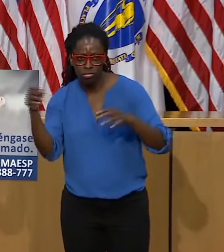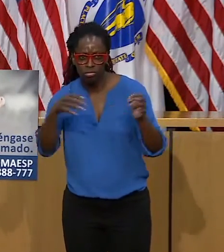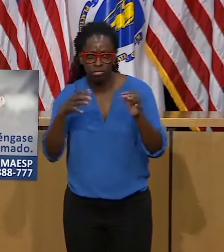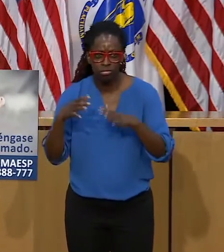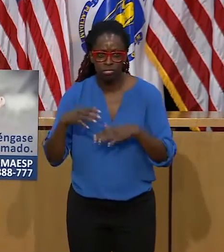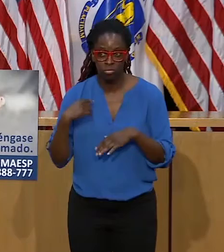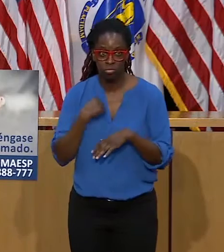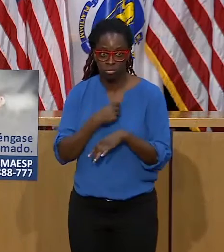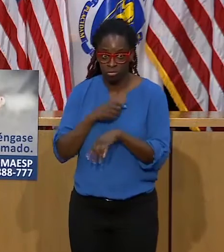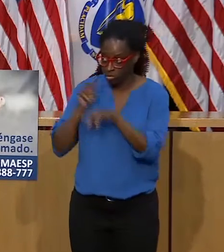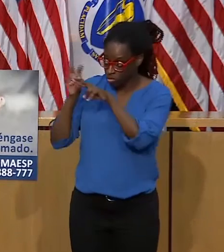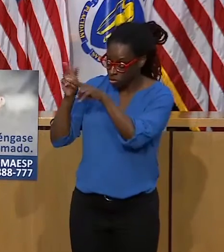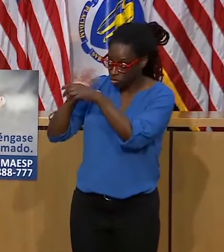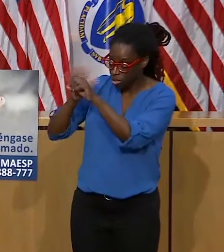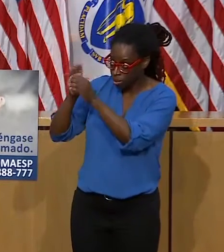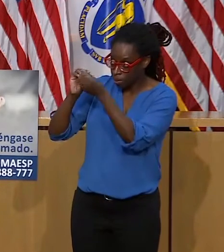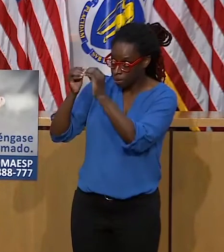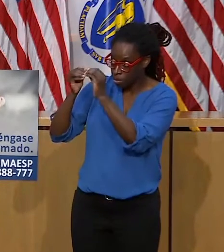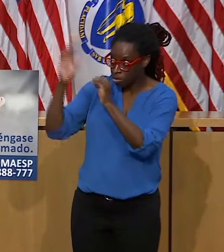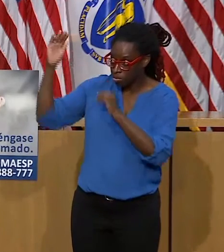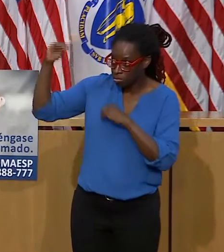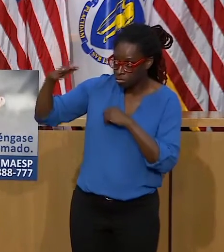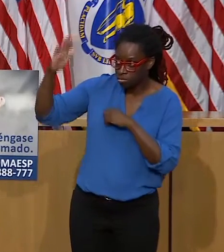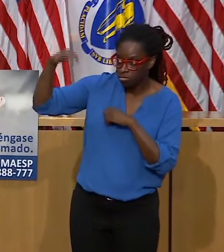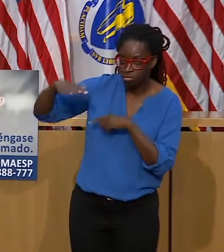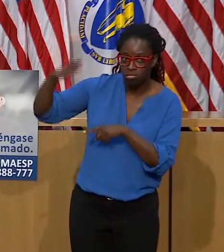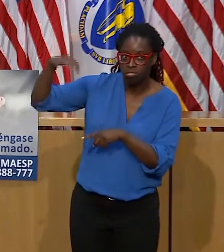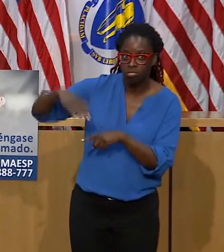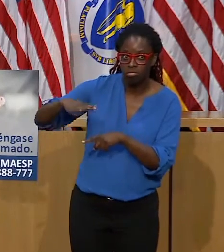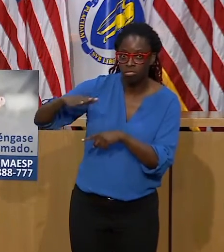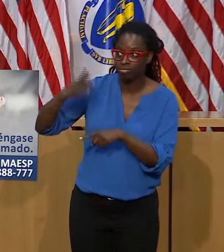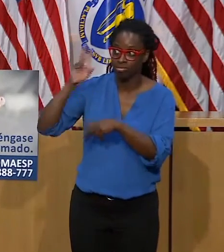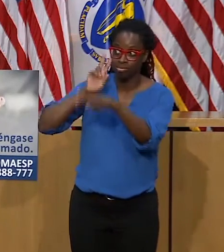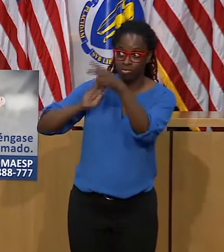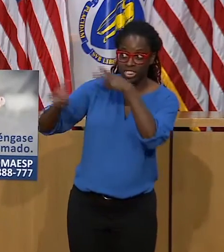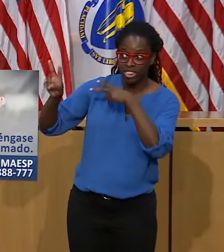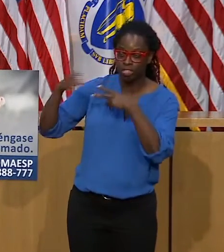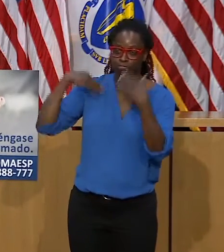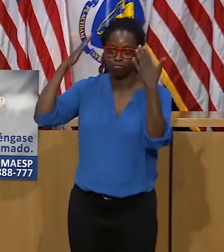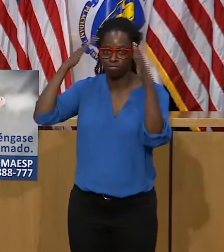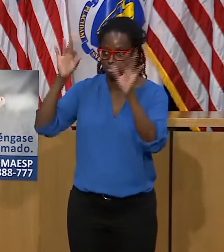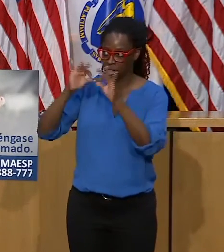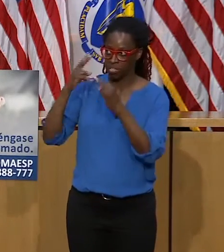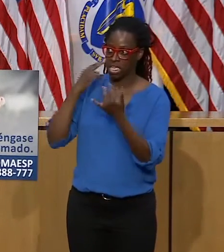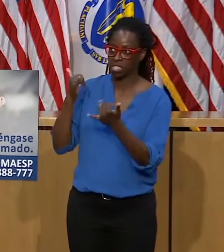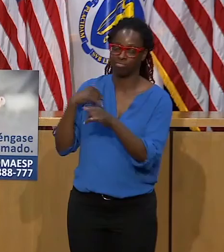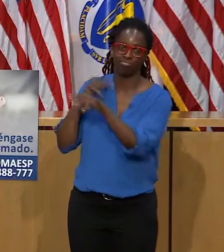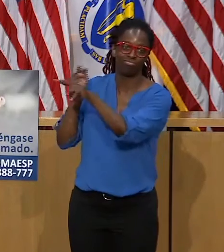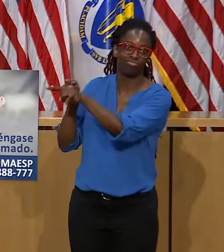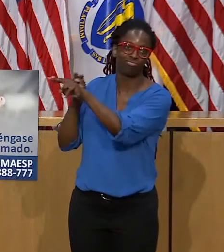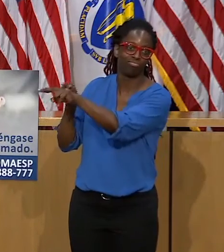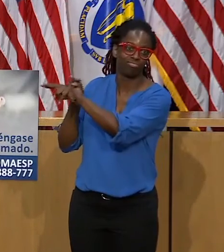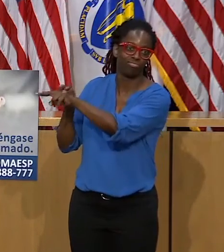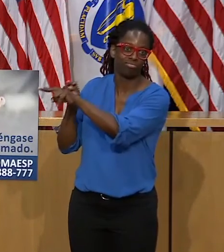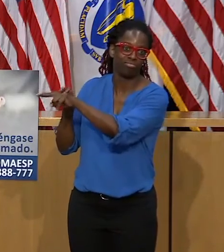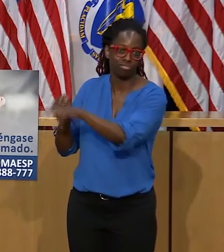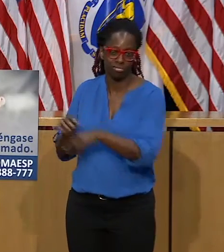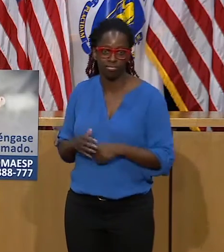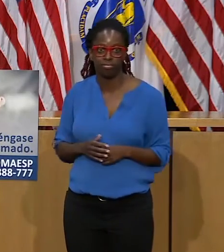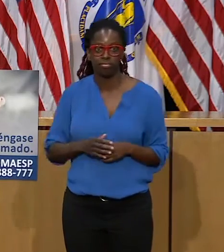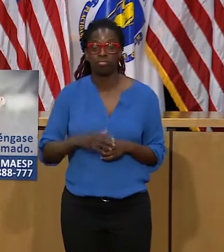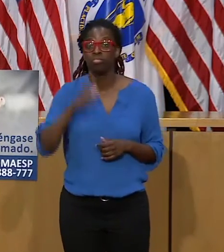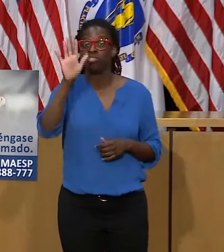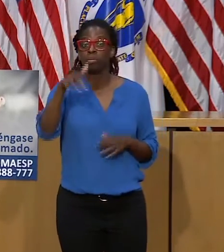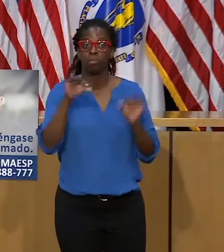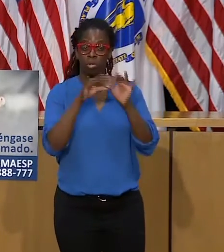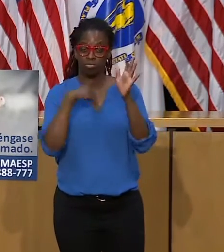the coronavirus, we've asked schools and districts to prepare for three possibilities or models. The first, which we're speaking about